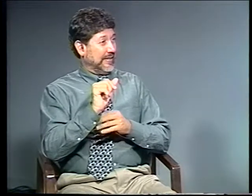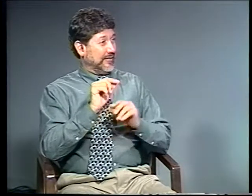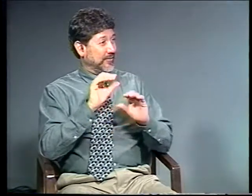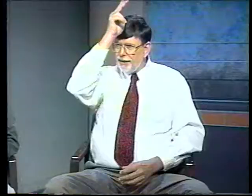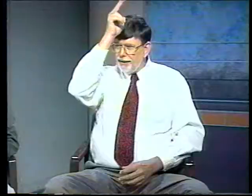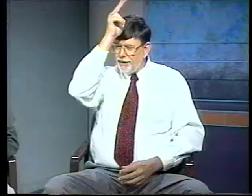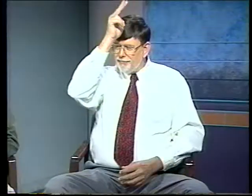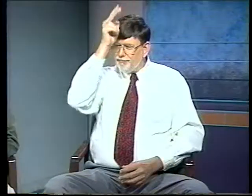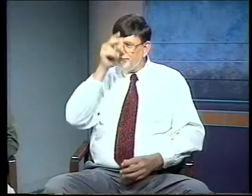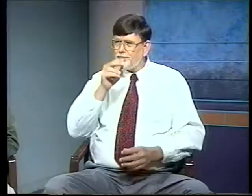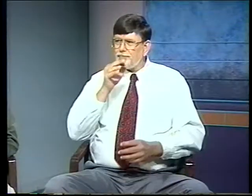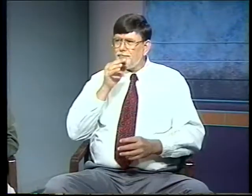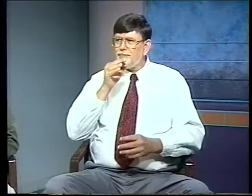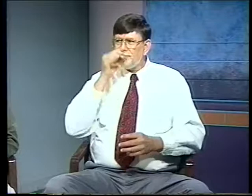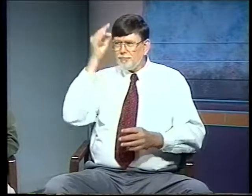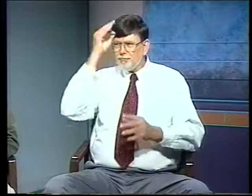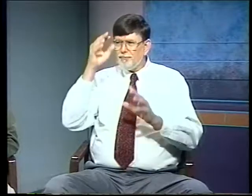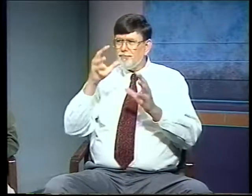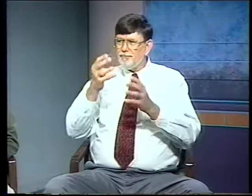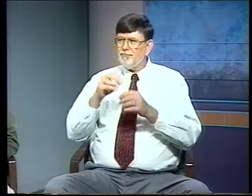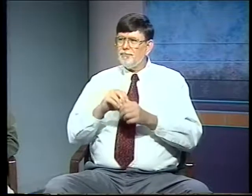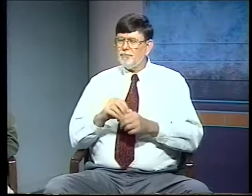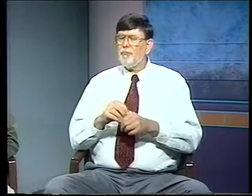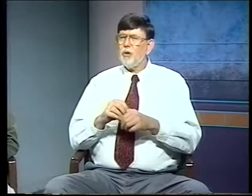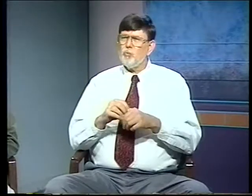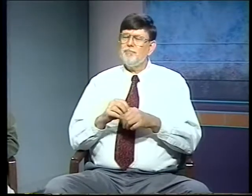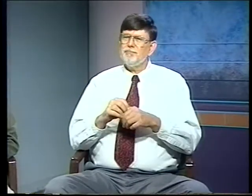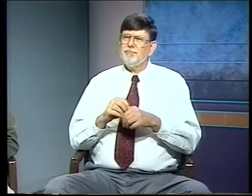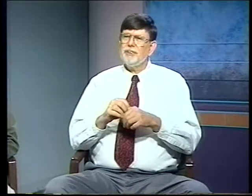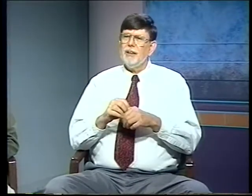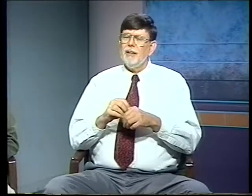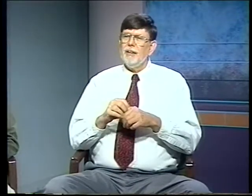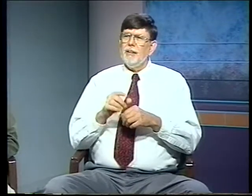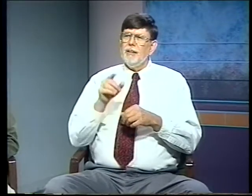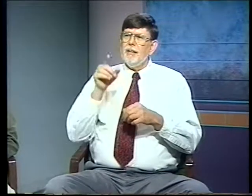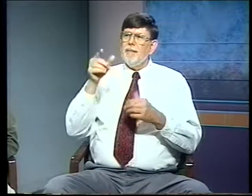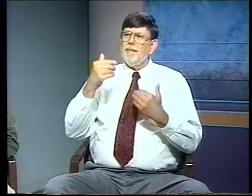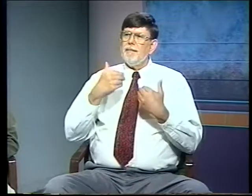Oneida? Yes, the Onondaga.